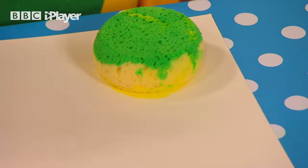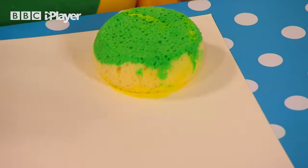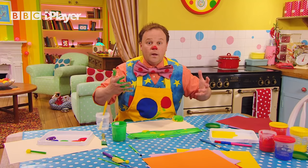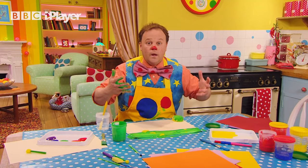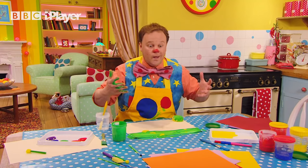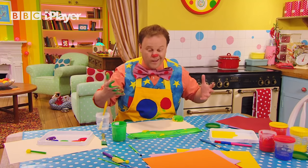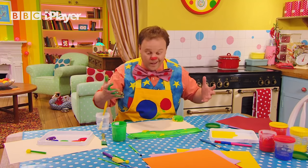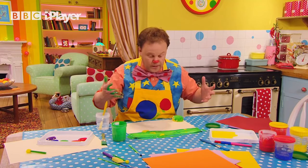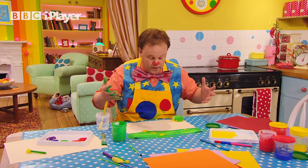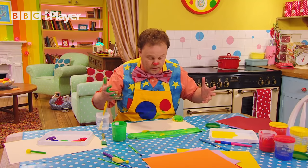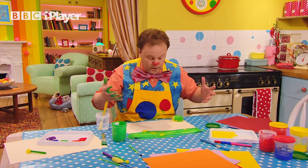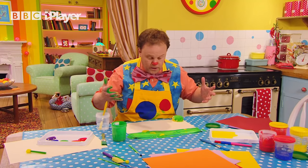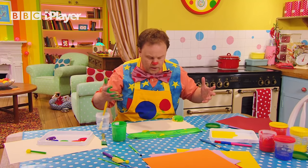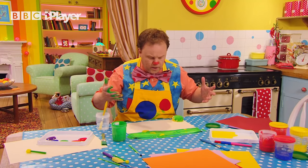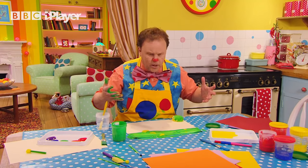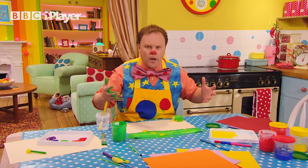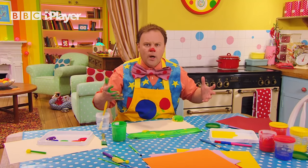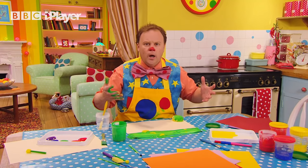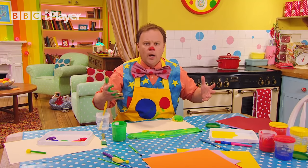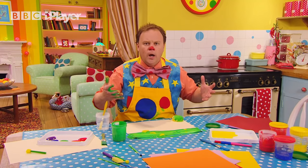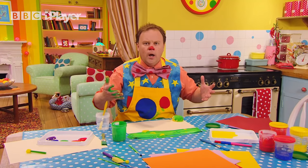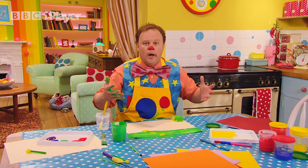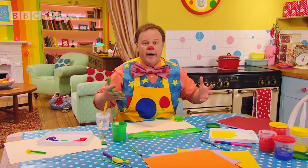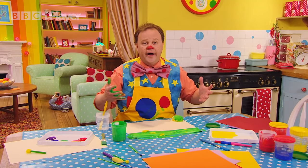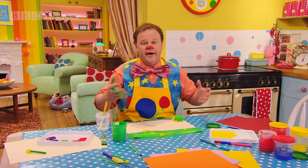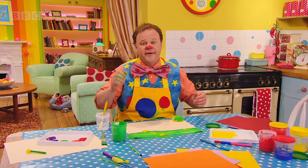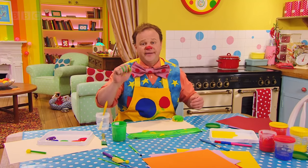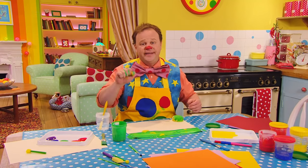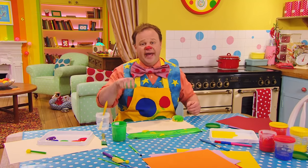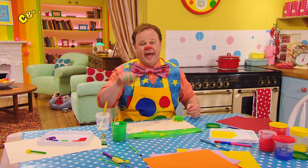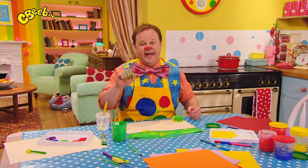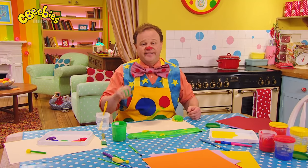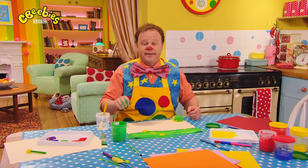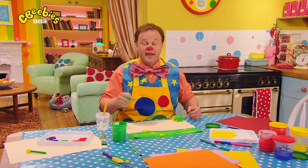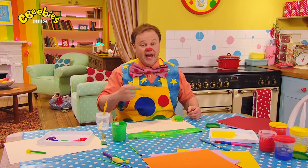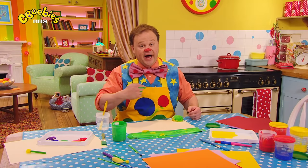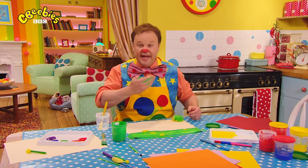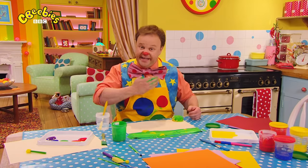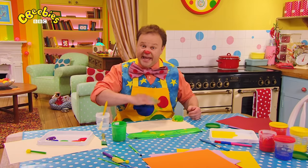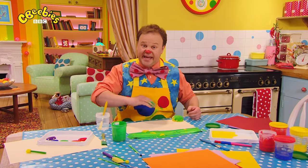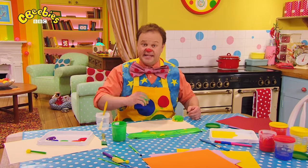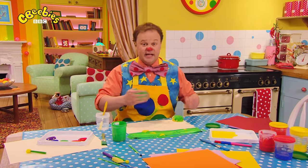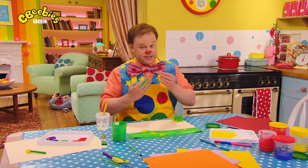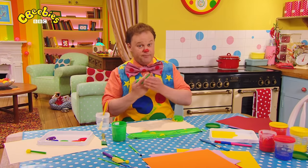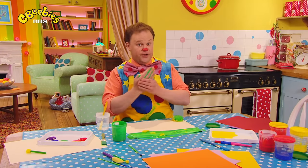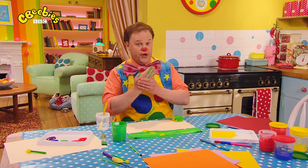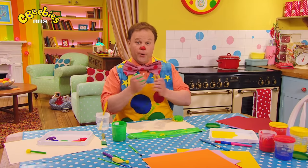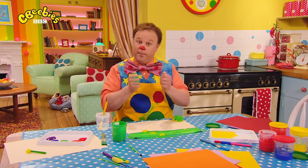tumble i think you need to start again oh yes i need some new